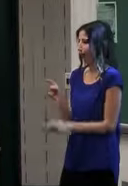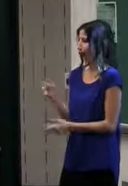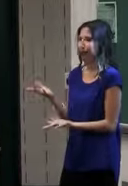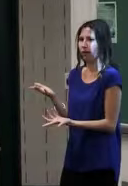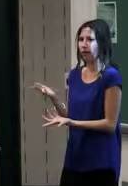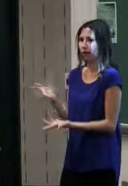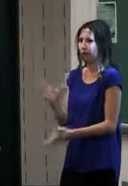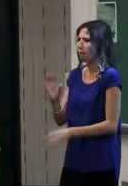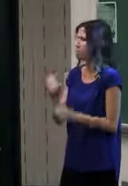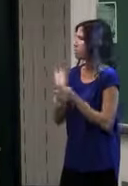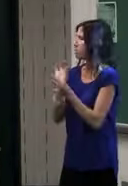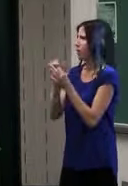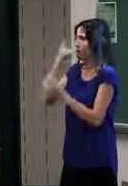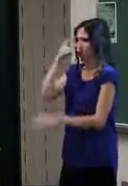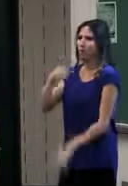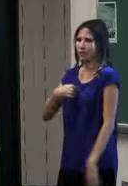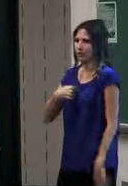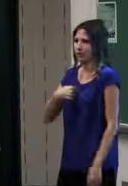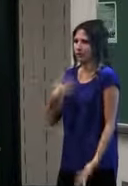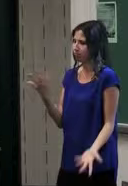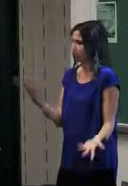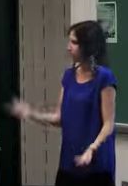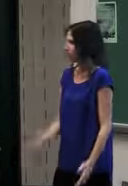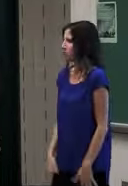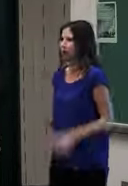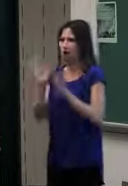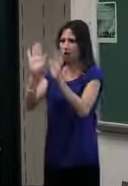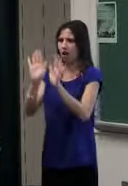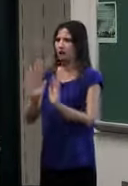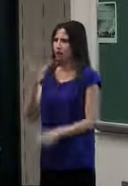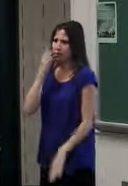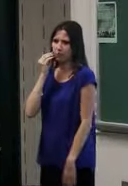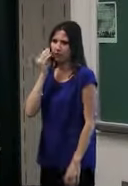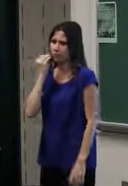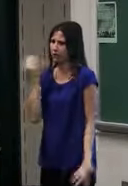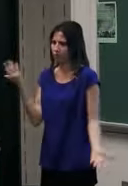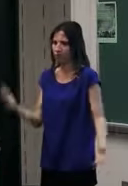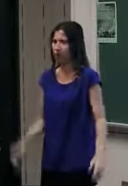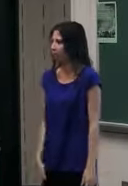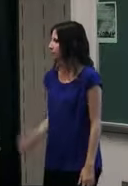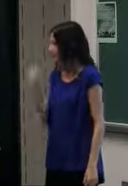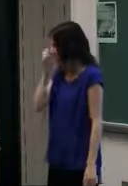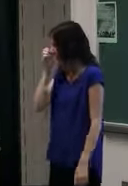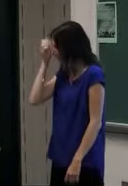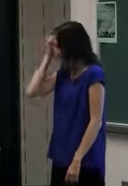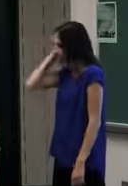how everything worked out. And it did, so it was awesome. Everything was going well.